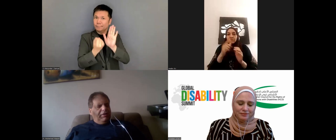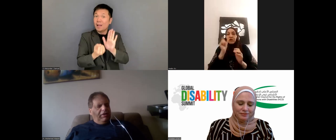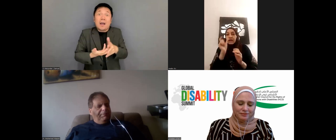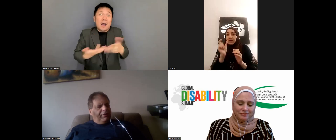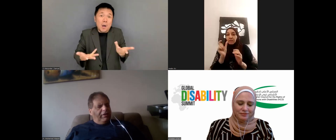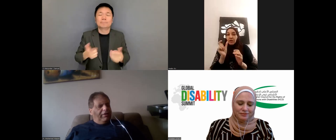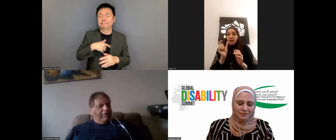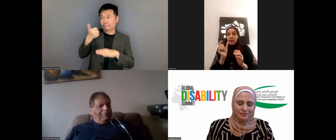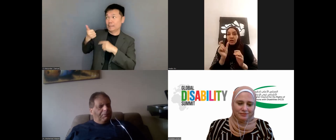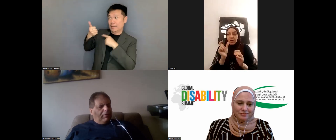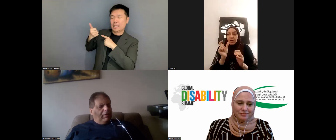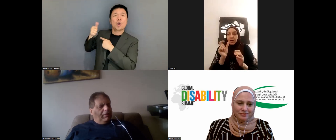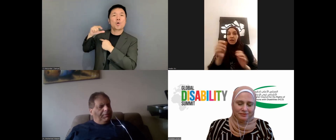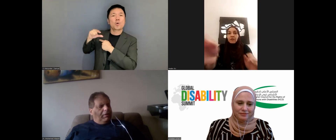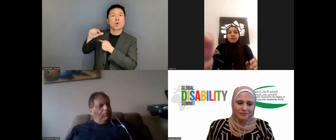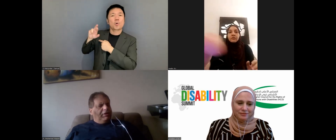managing the